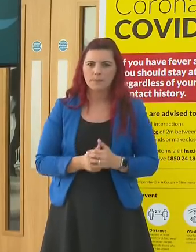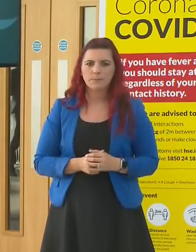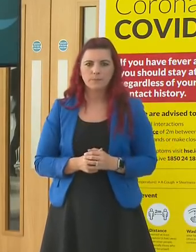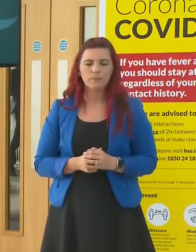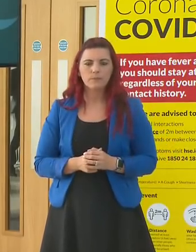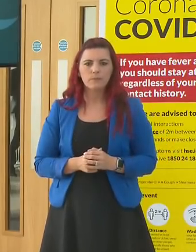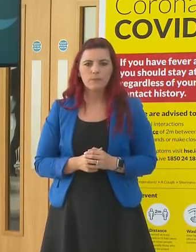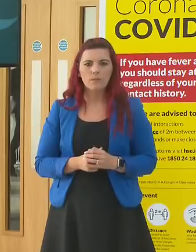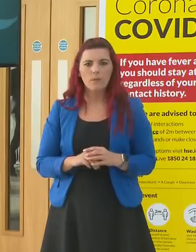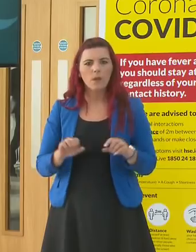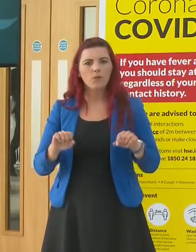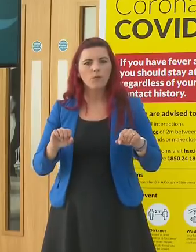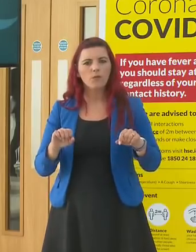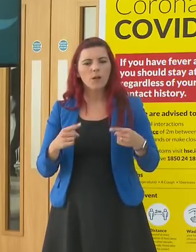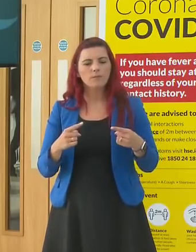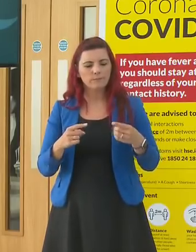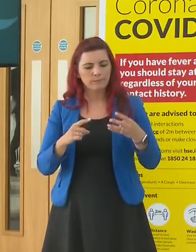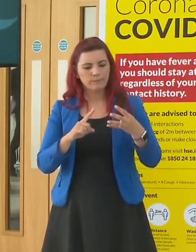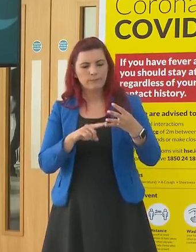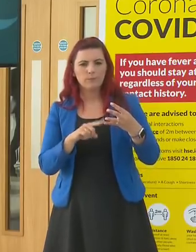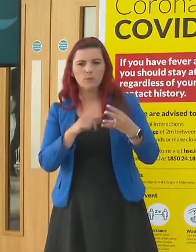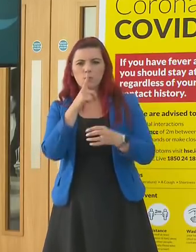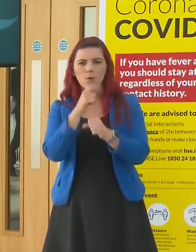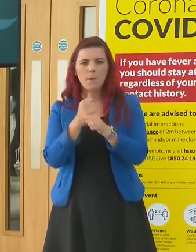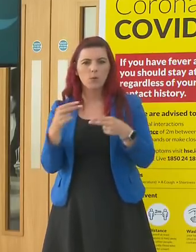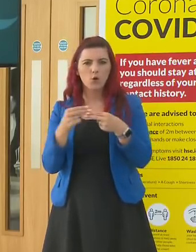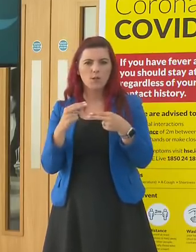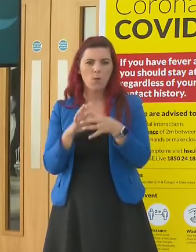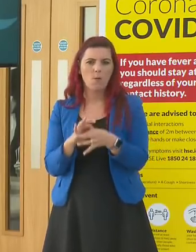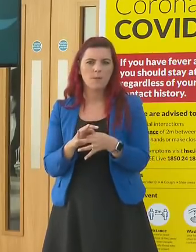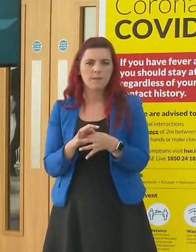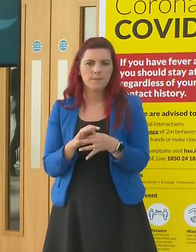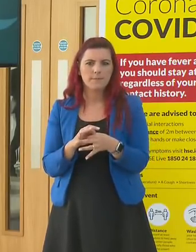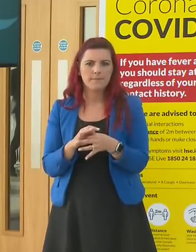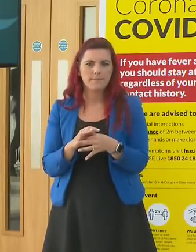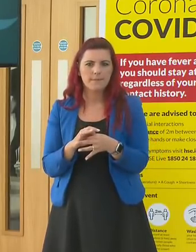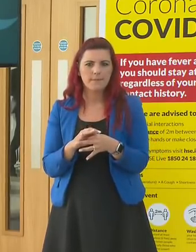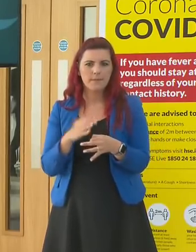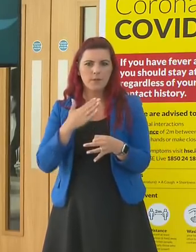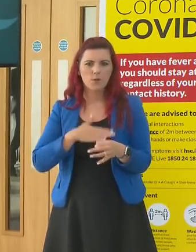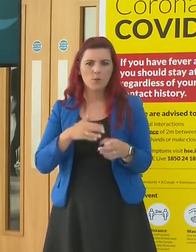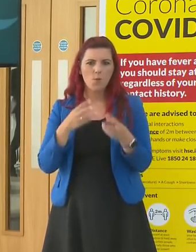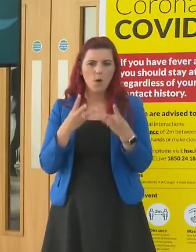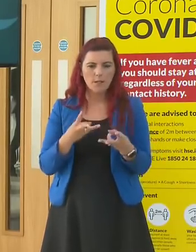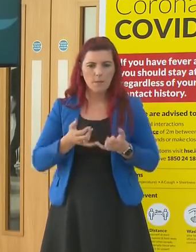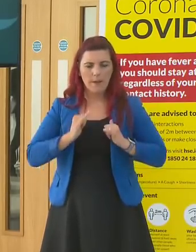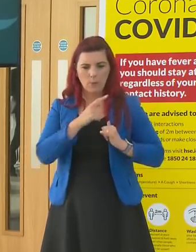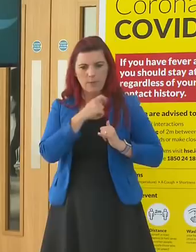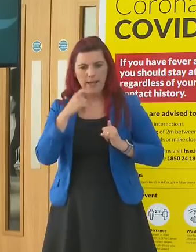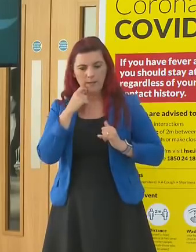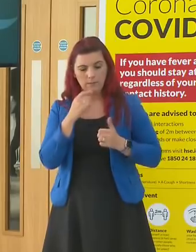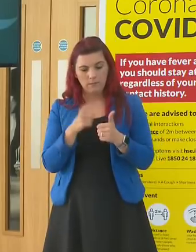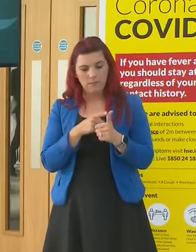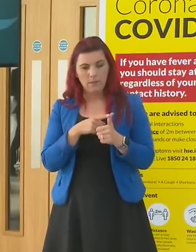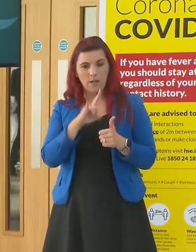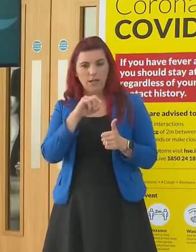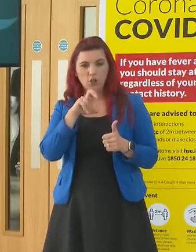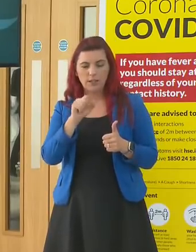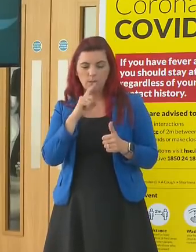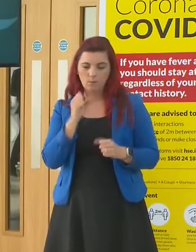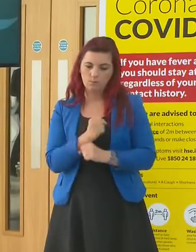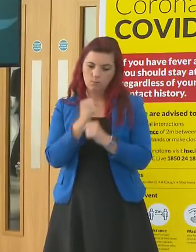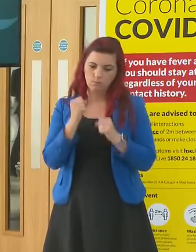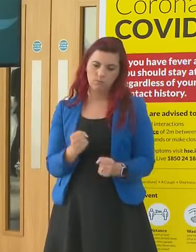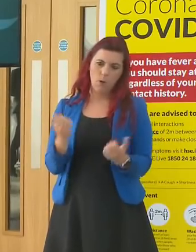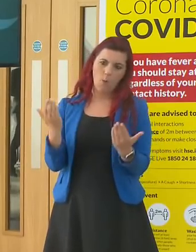Finally, just wanted to briefly touch on nursing homes in particular. I just want to say, firstly, the HSE strongly welcomes